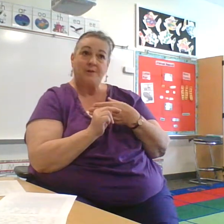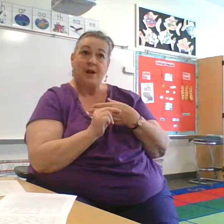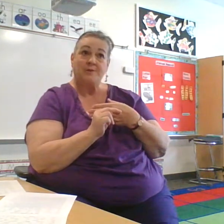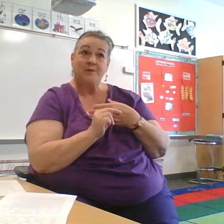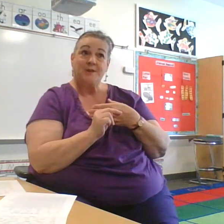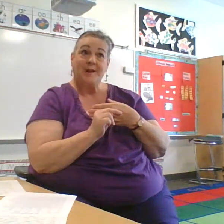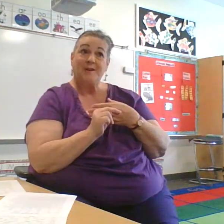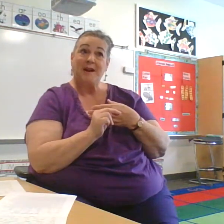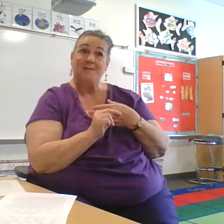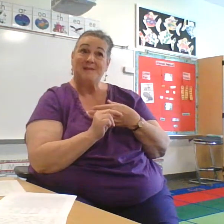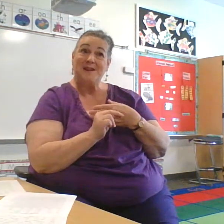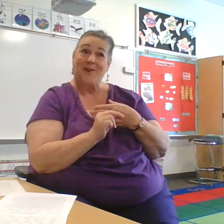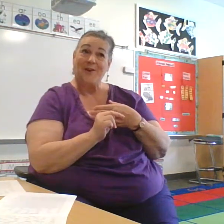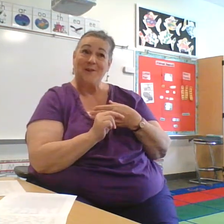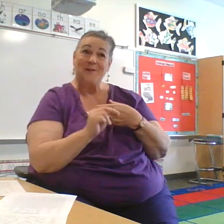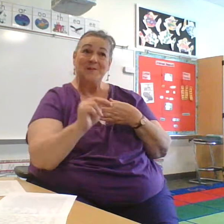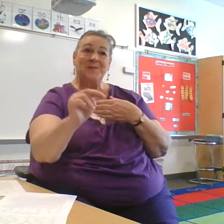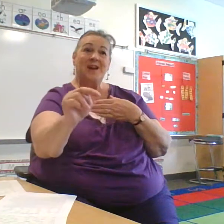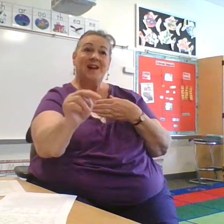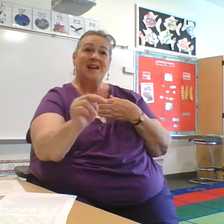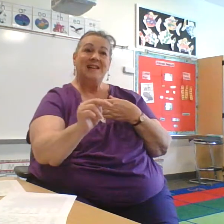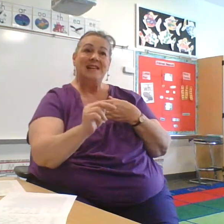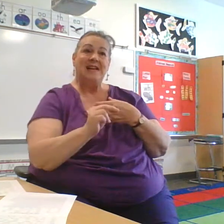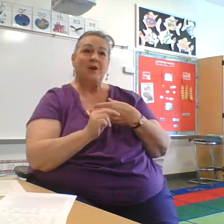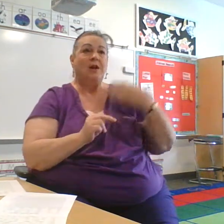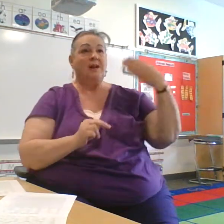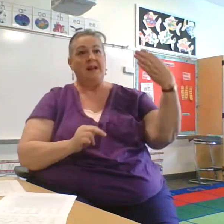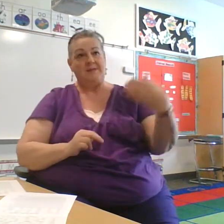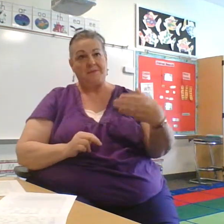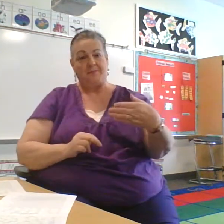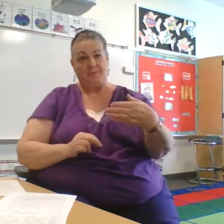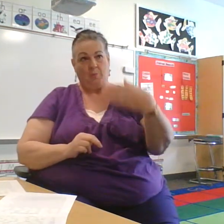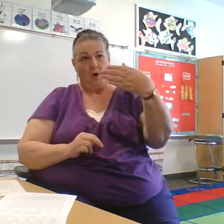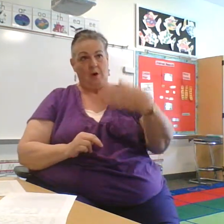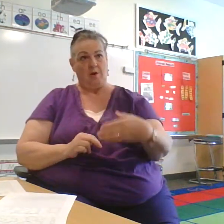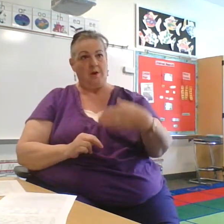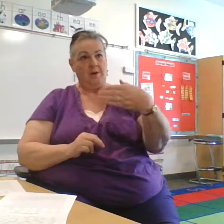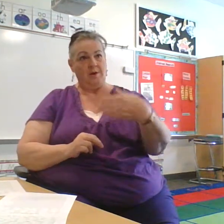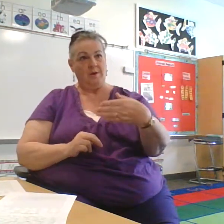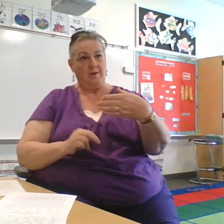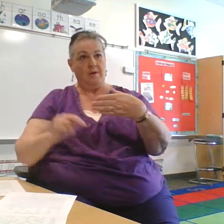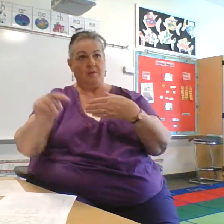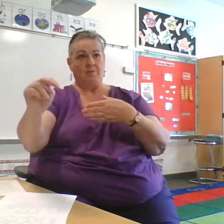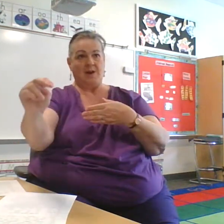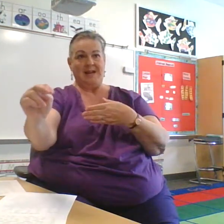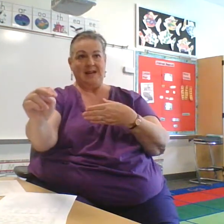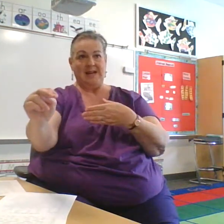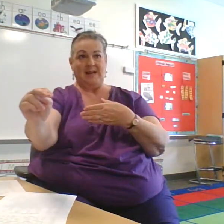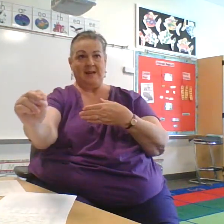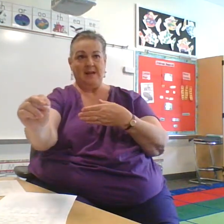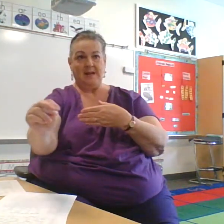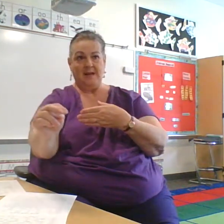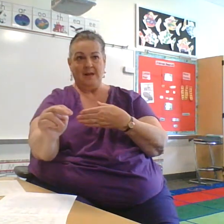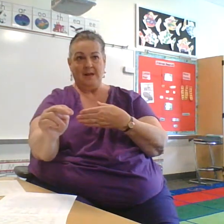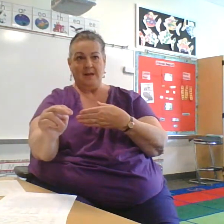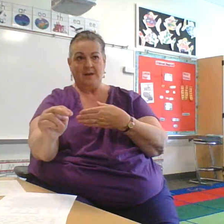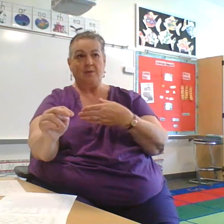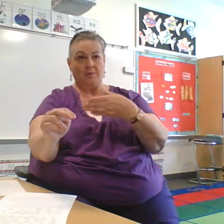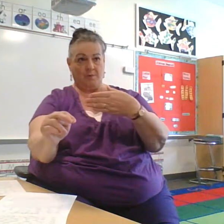touch. It only comes near. Really. Near. Left wall. Right in. No, you're right.